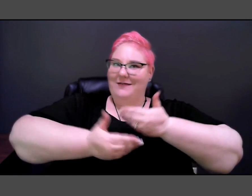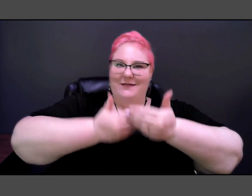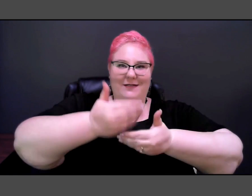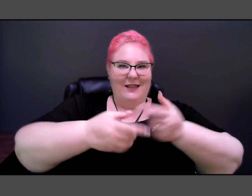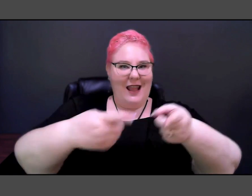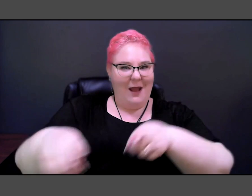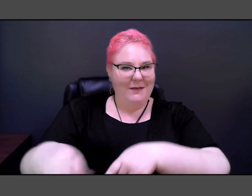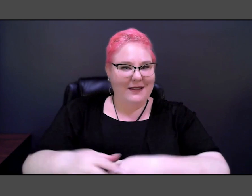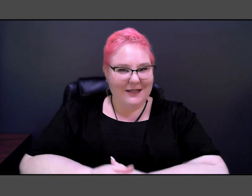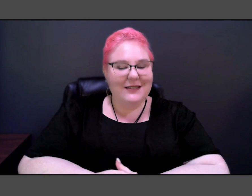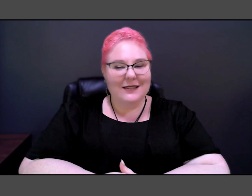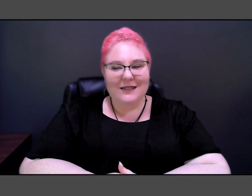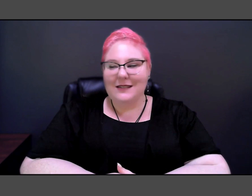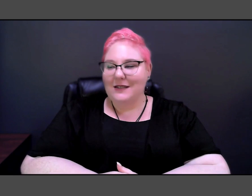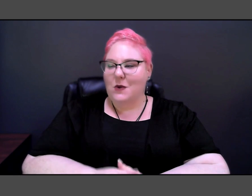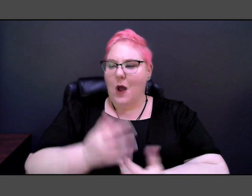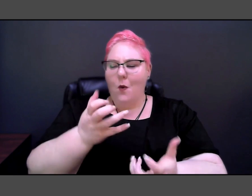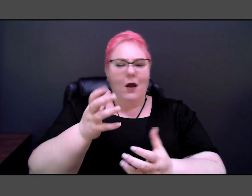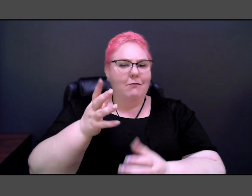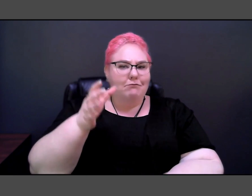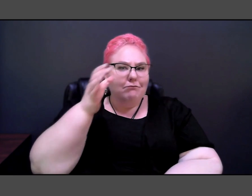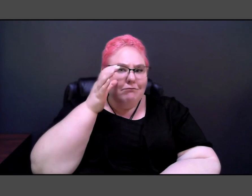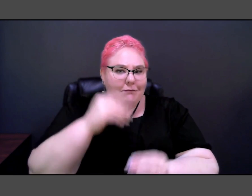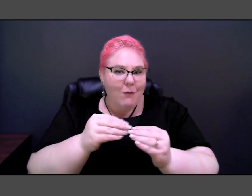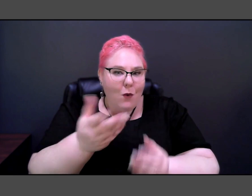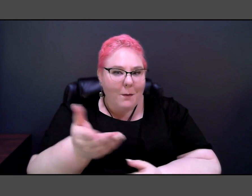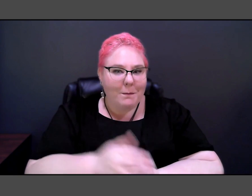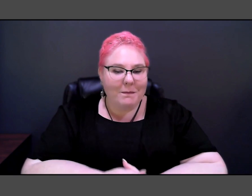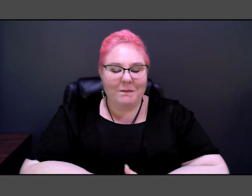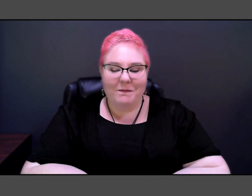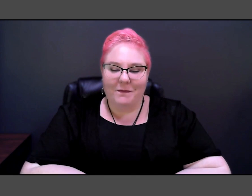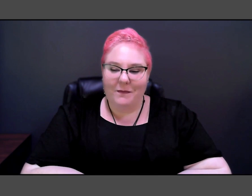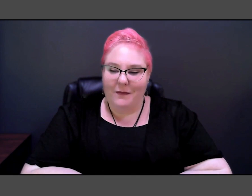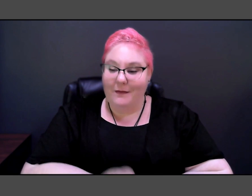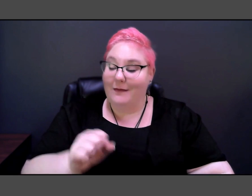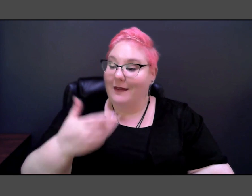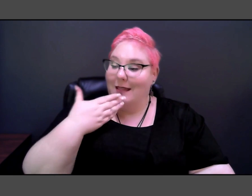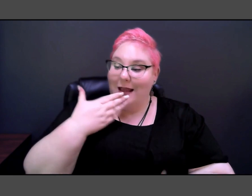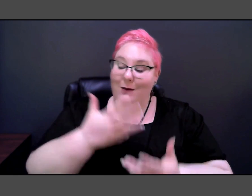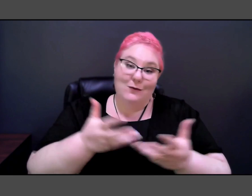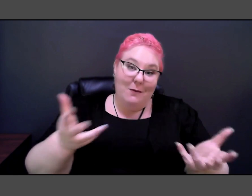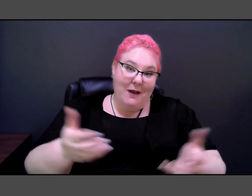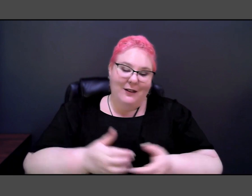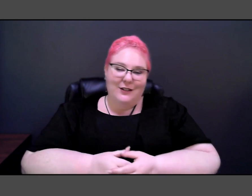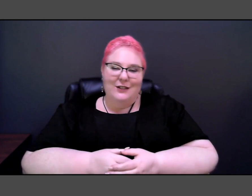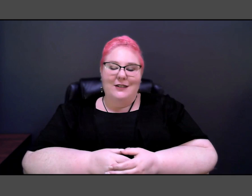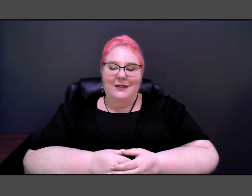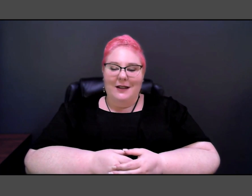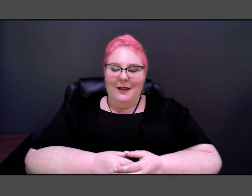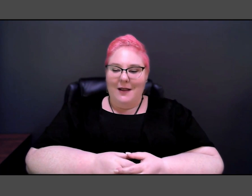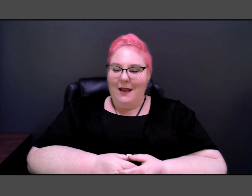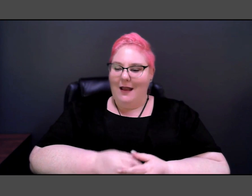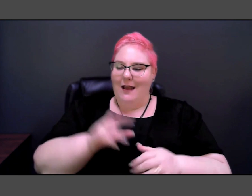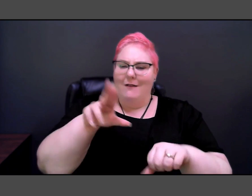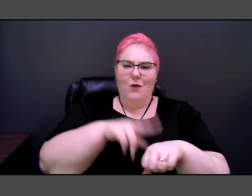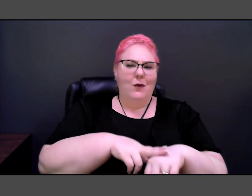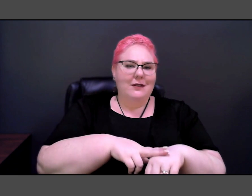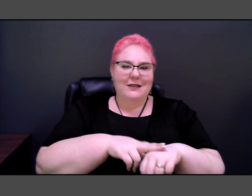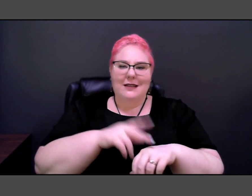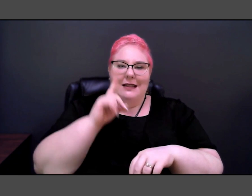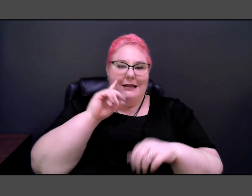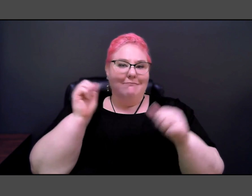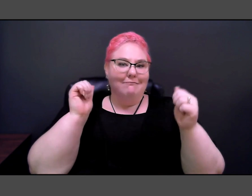you. Well, thank you so much. Of course, anyone's journey, I think, starts in the home that